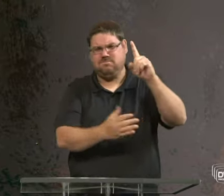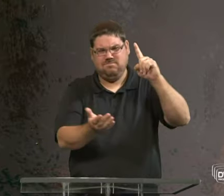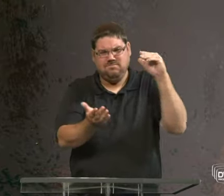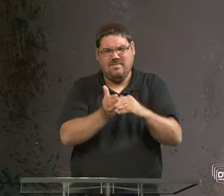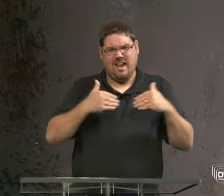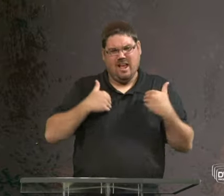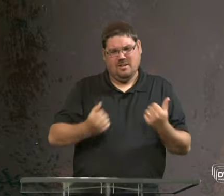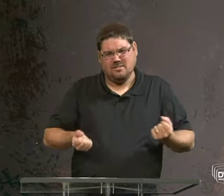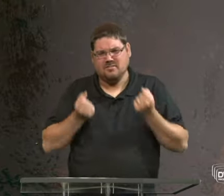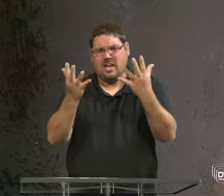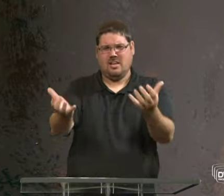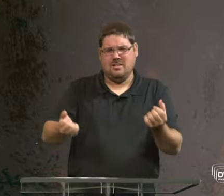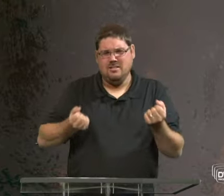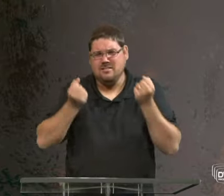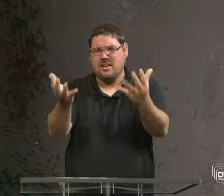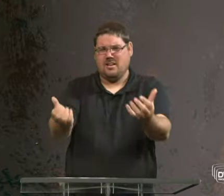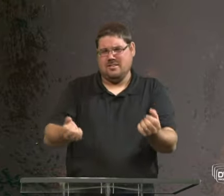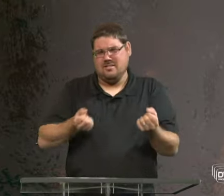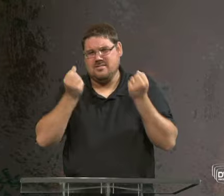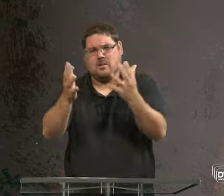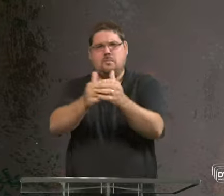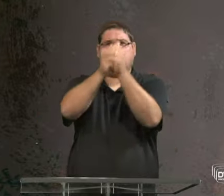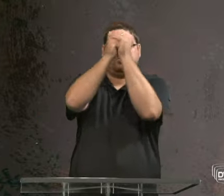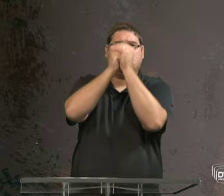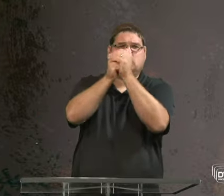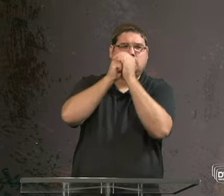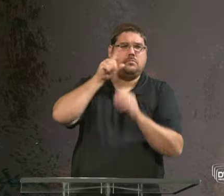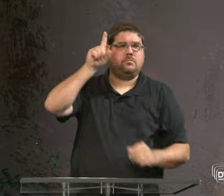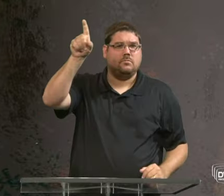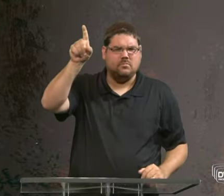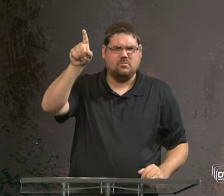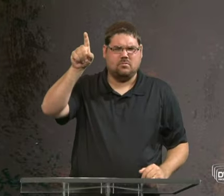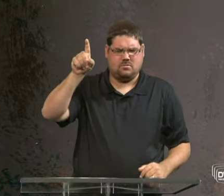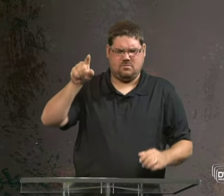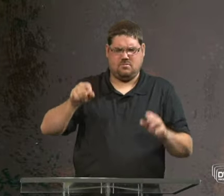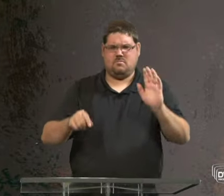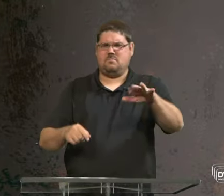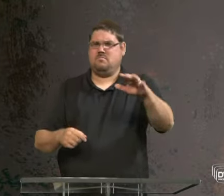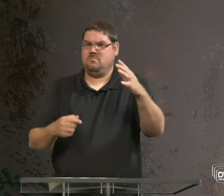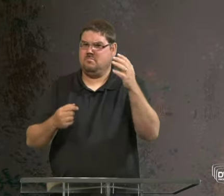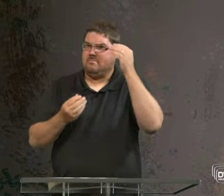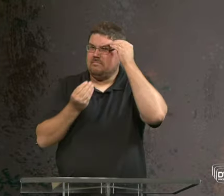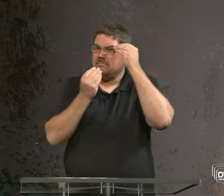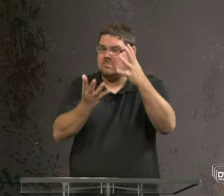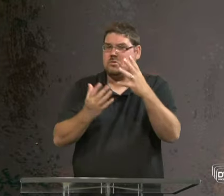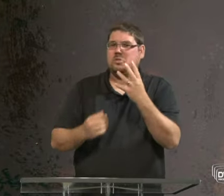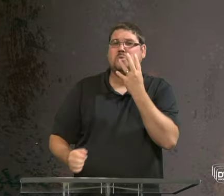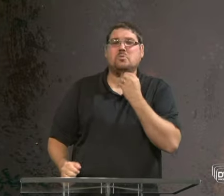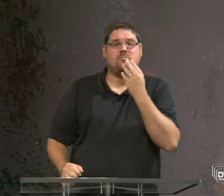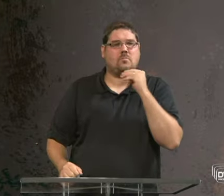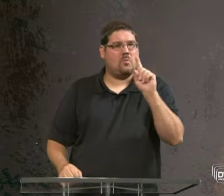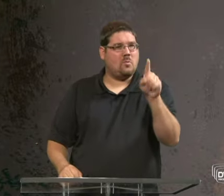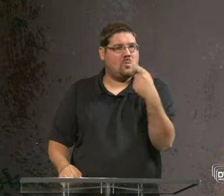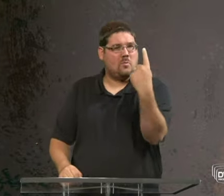beautiful place where he offered many sacrifices to worship God. Now, the